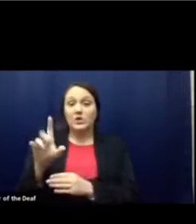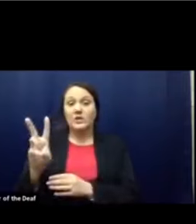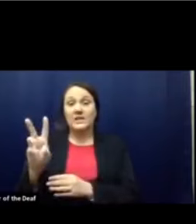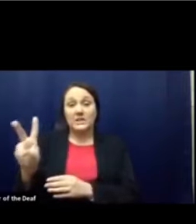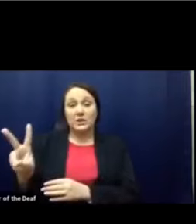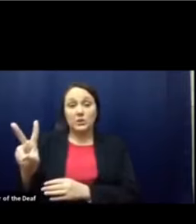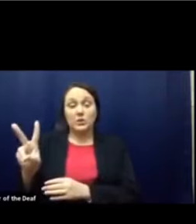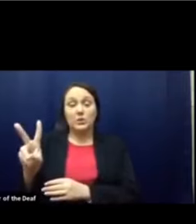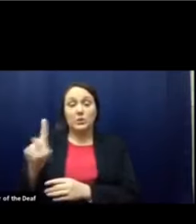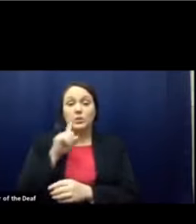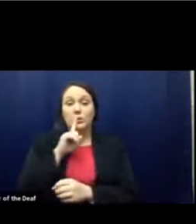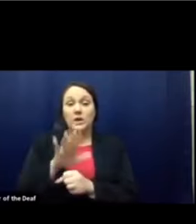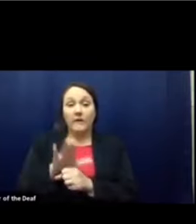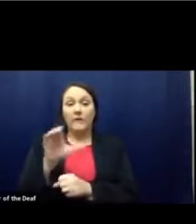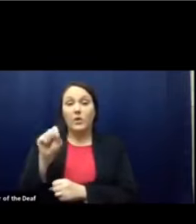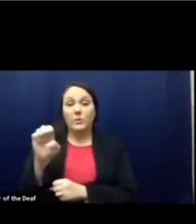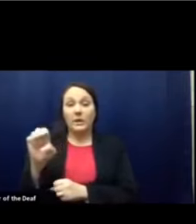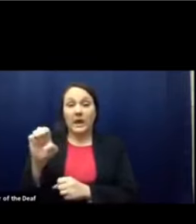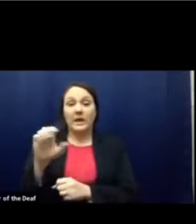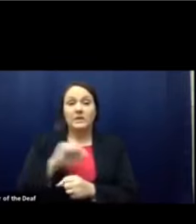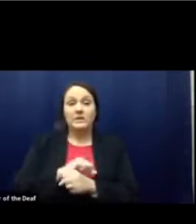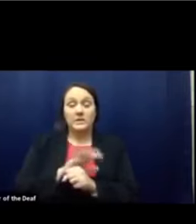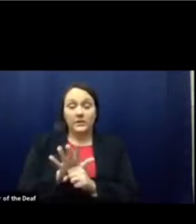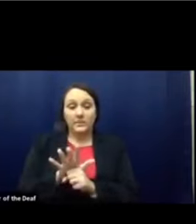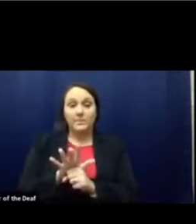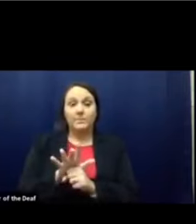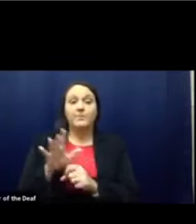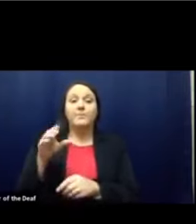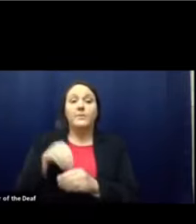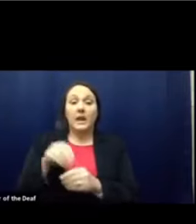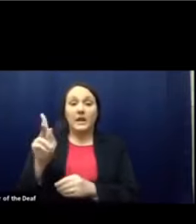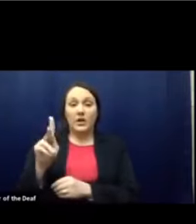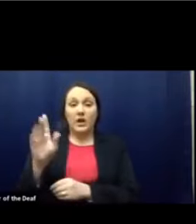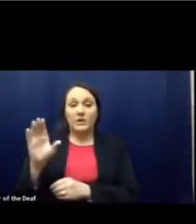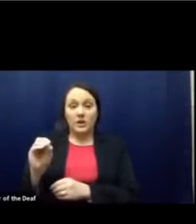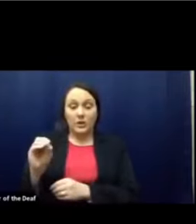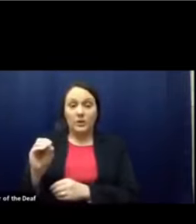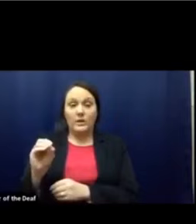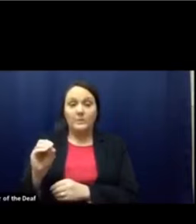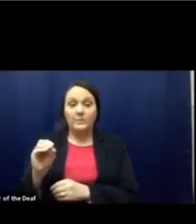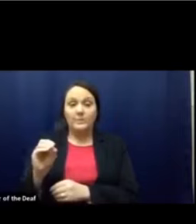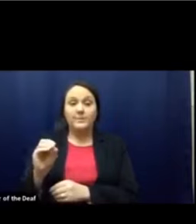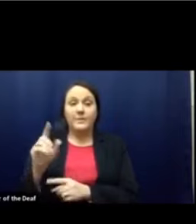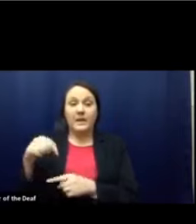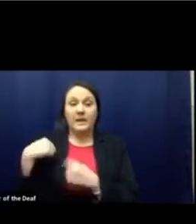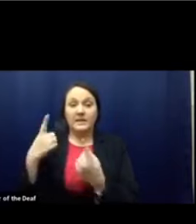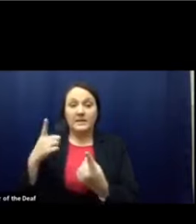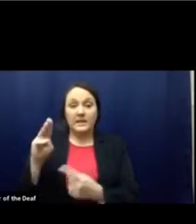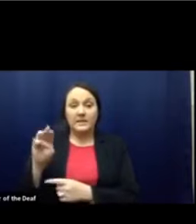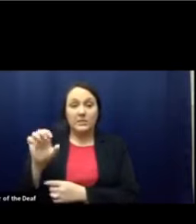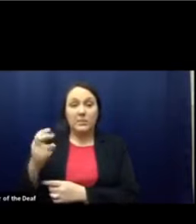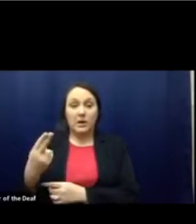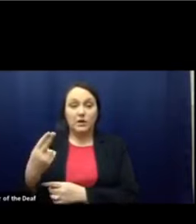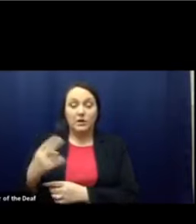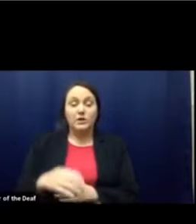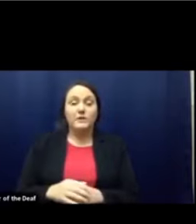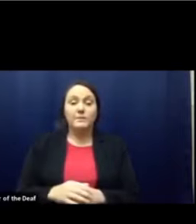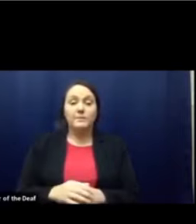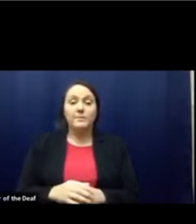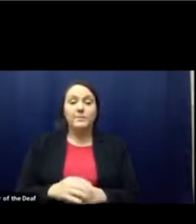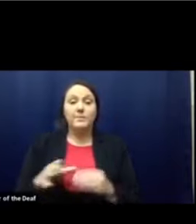6,162 confirmed cases of COVID-19 in Knox County since March. Additionally, we